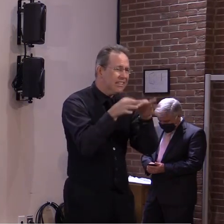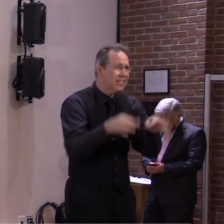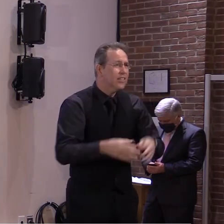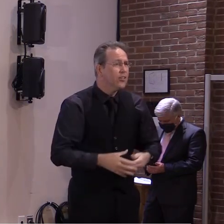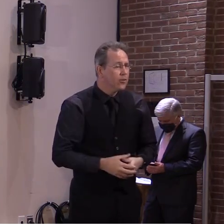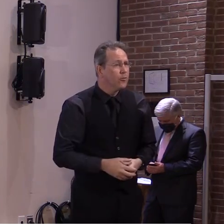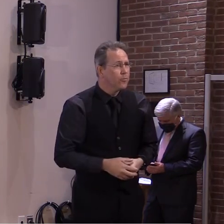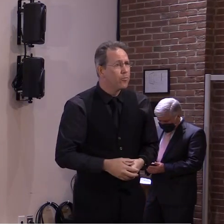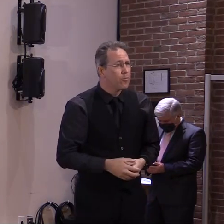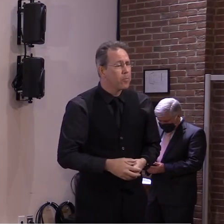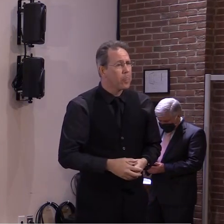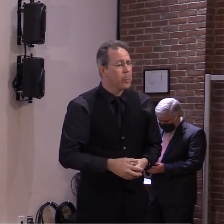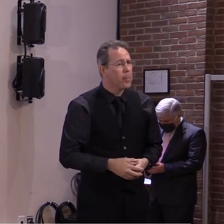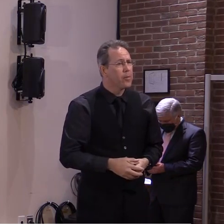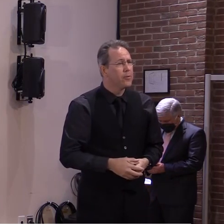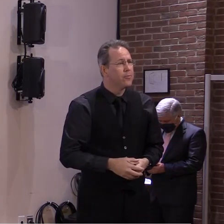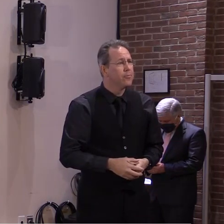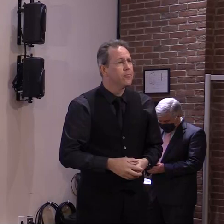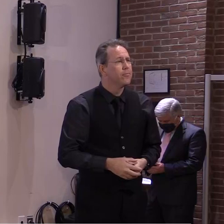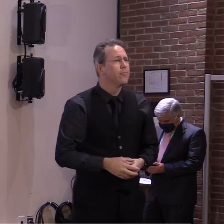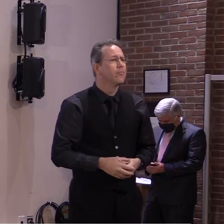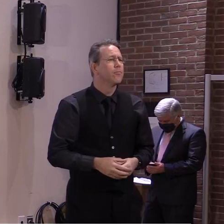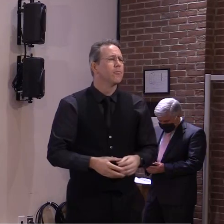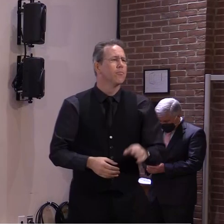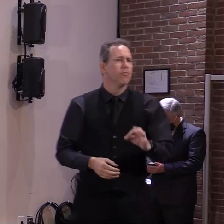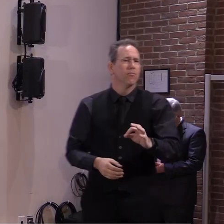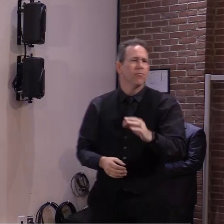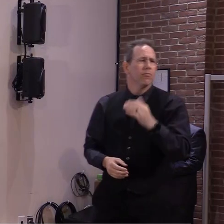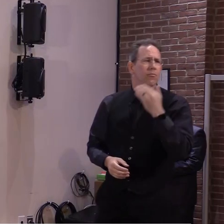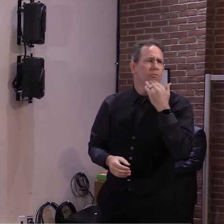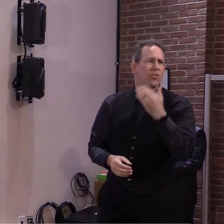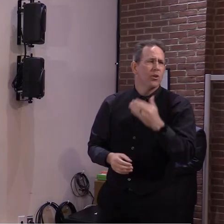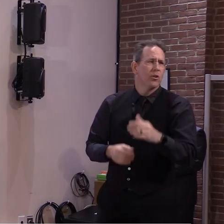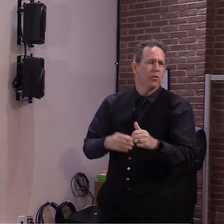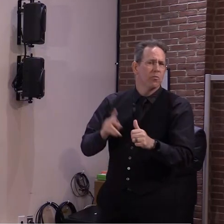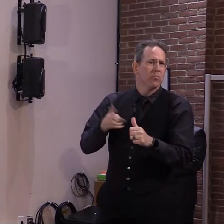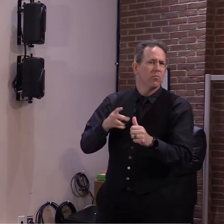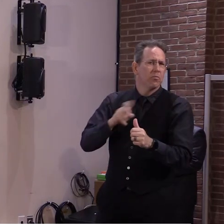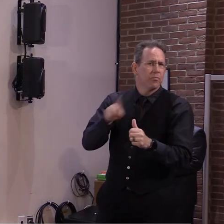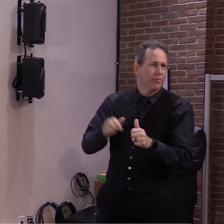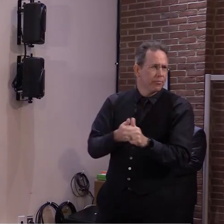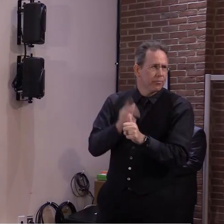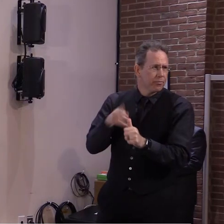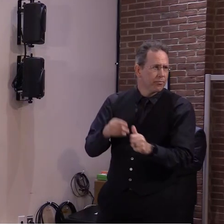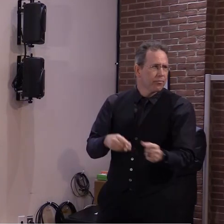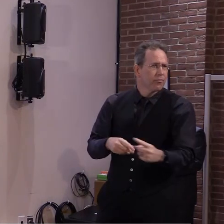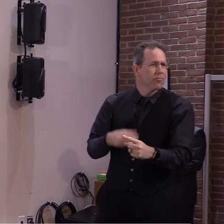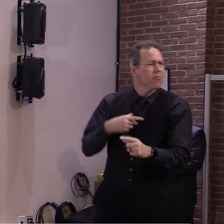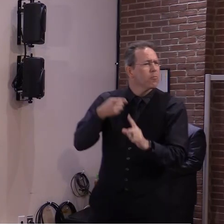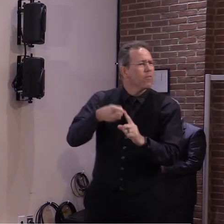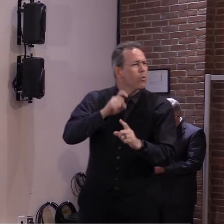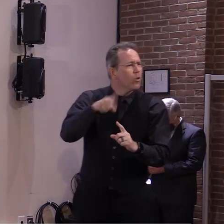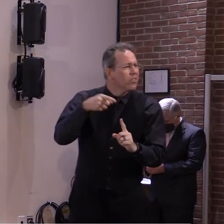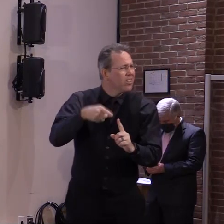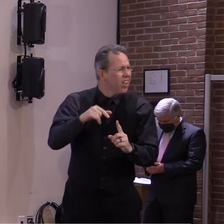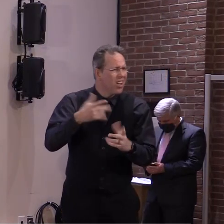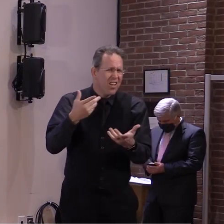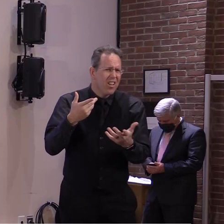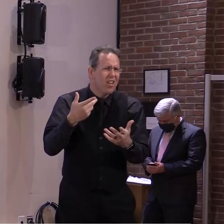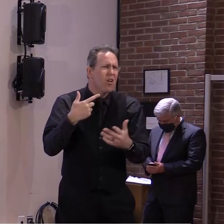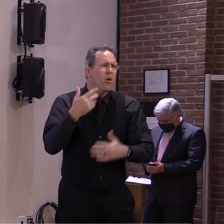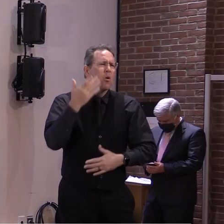Thank you. I guess the object of the question is that I don't really see a clear reason why Vermont's positivity rate is so high,